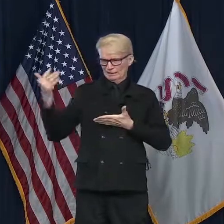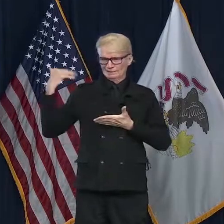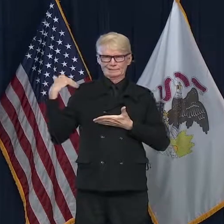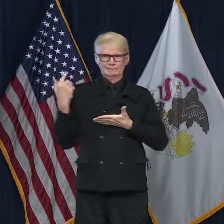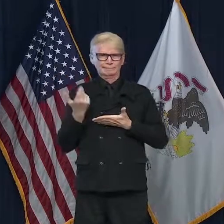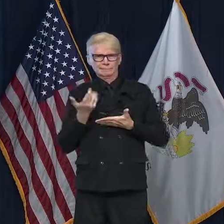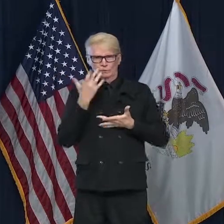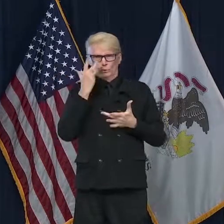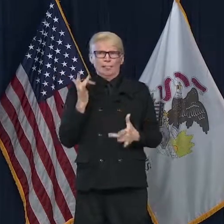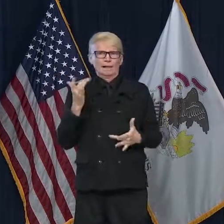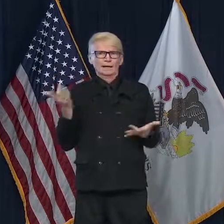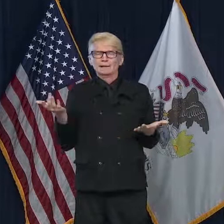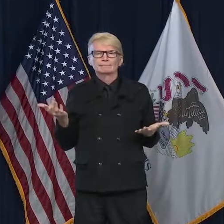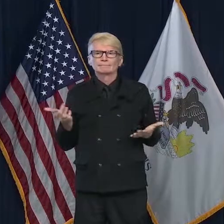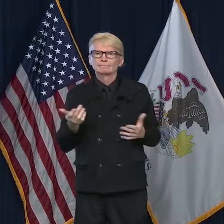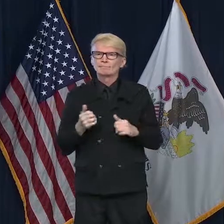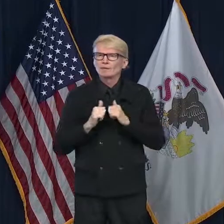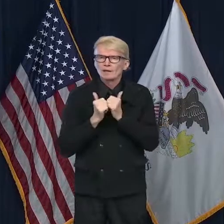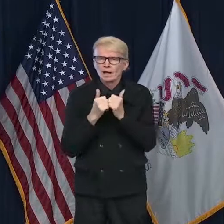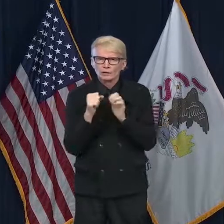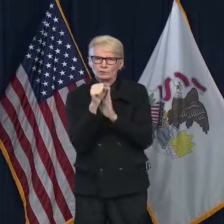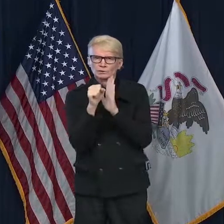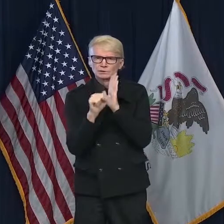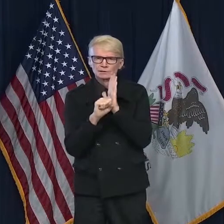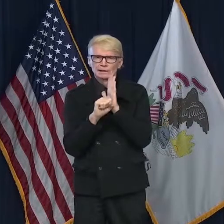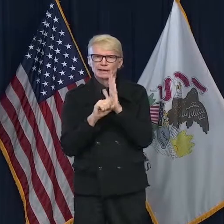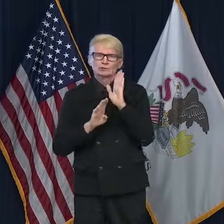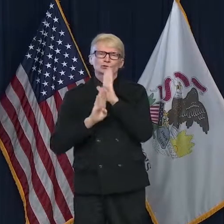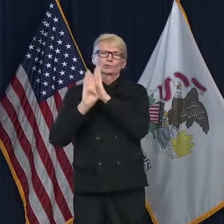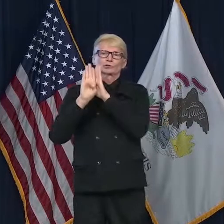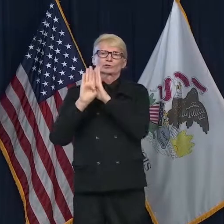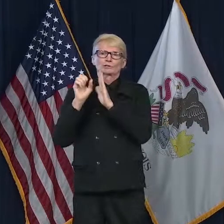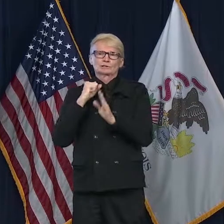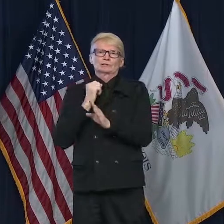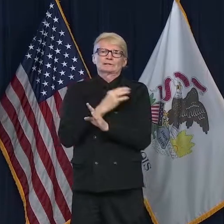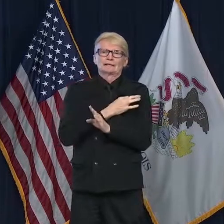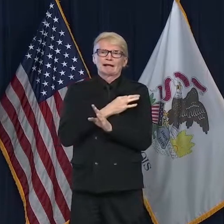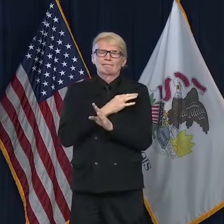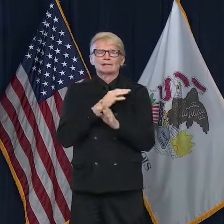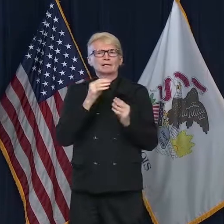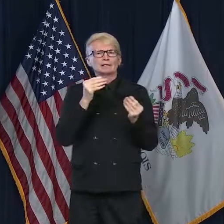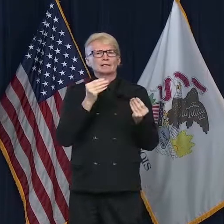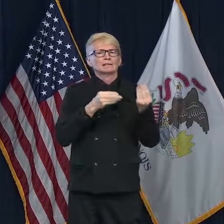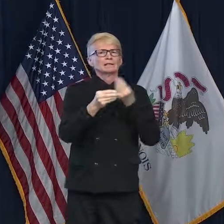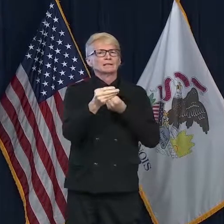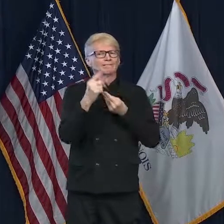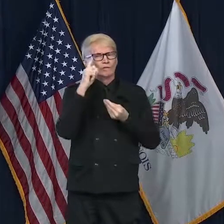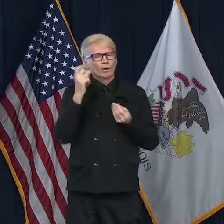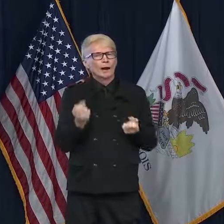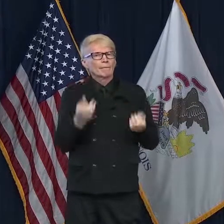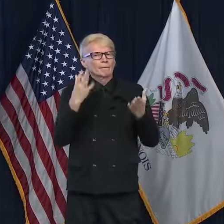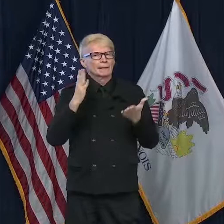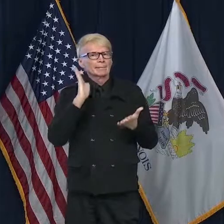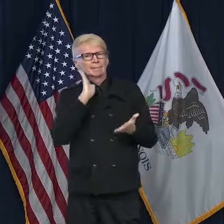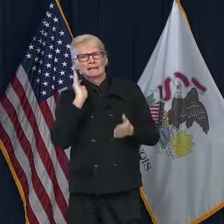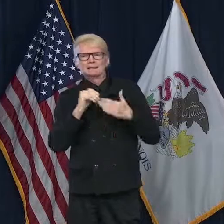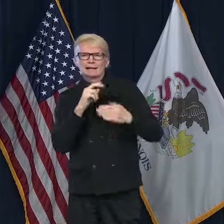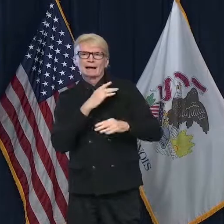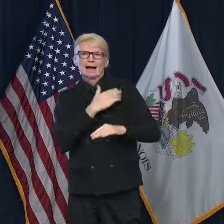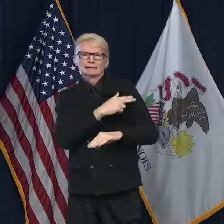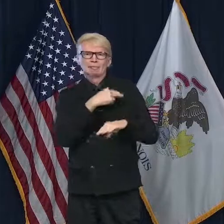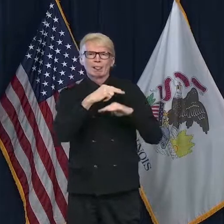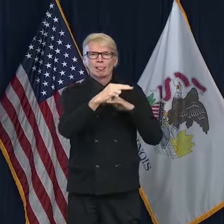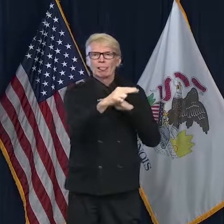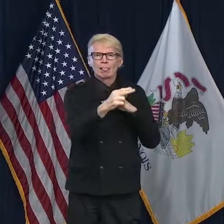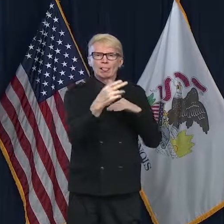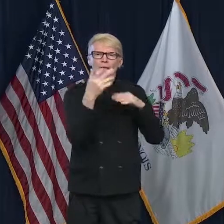please explain this decision, and how does the state's surge staffing program make up for the number of hospital beds? So no group, no